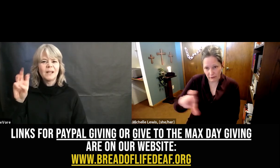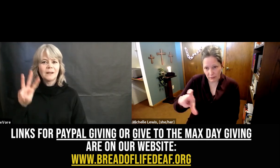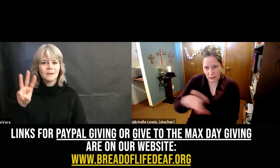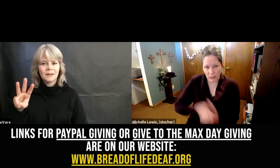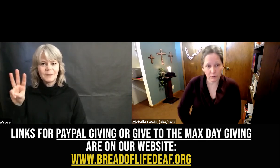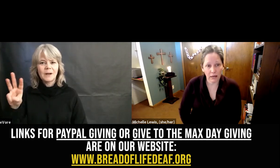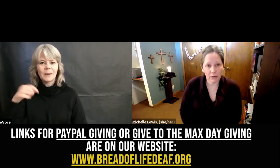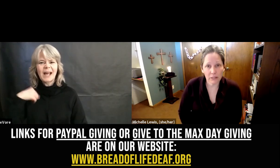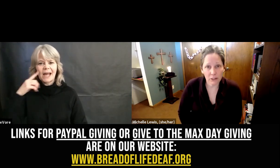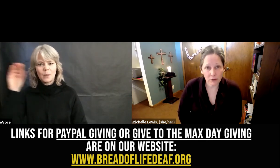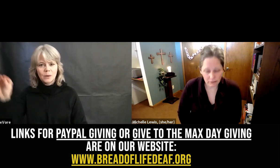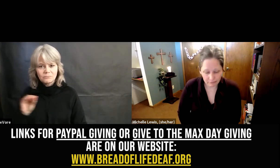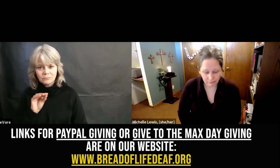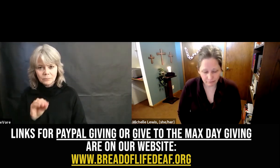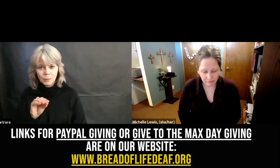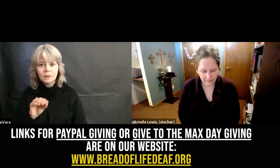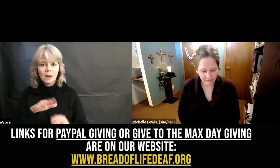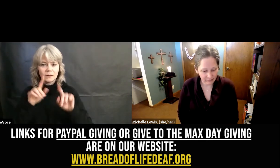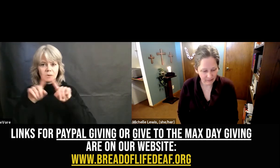that information at the bottom of the screen.